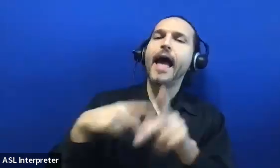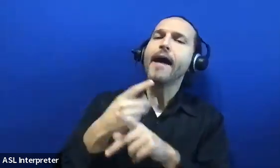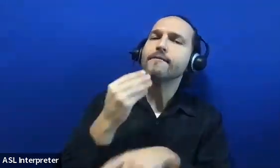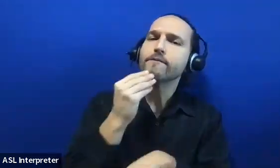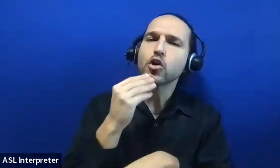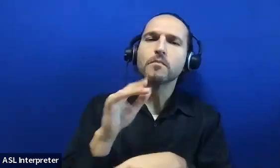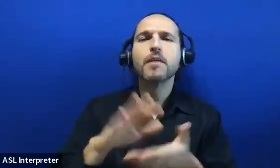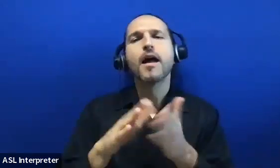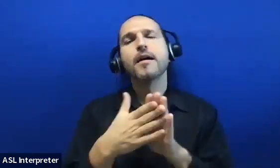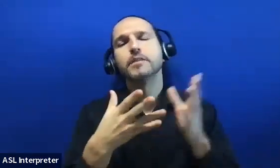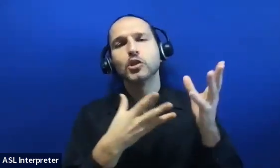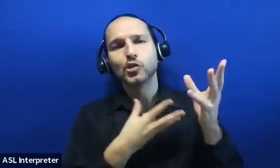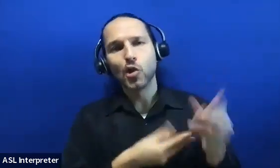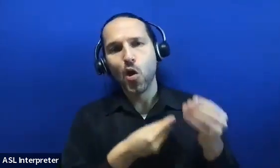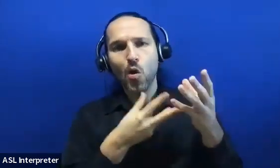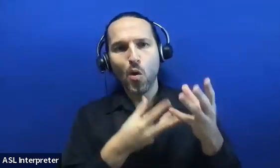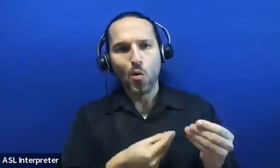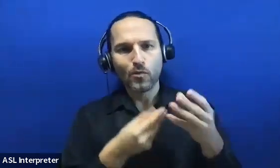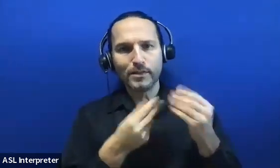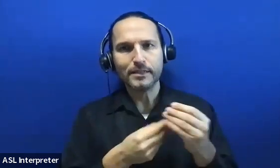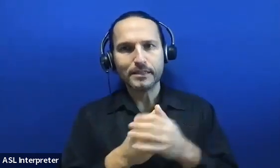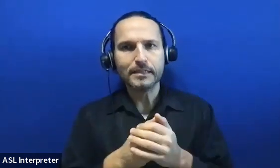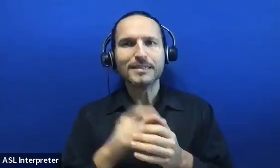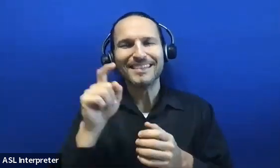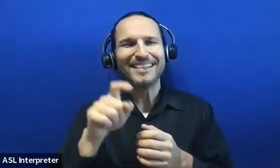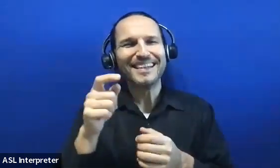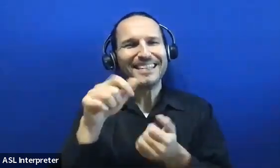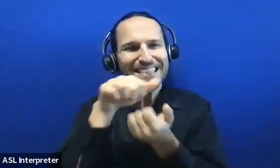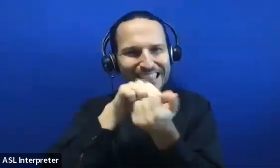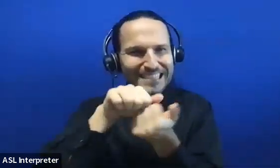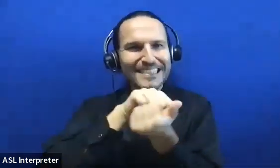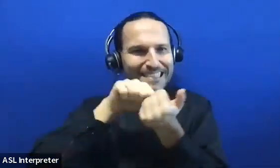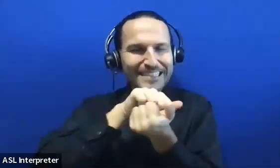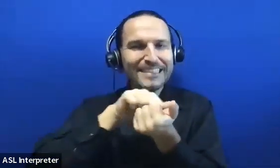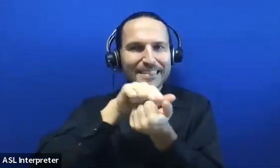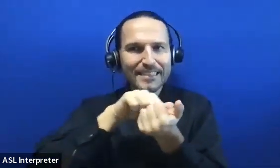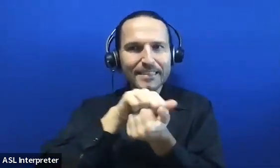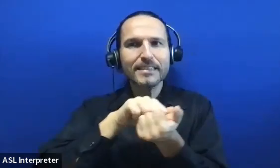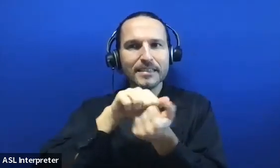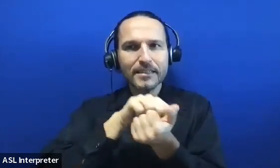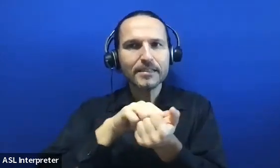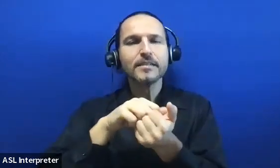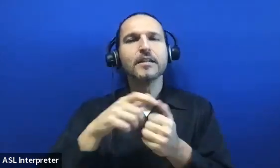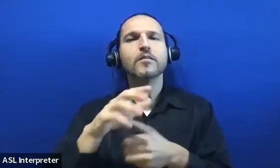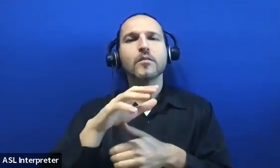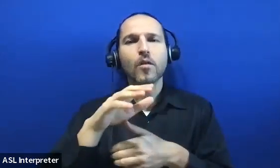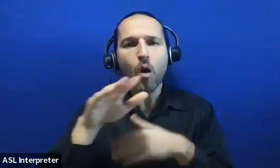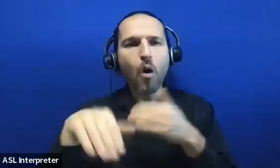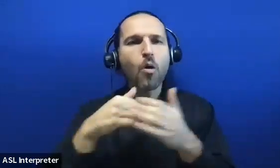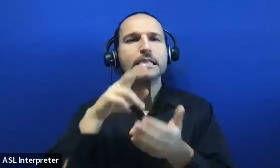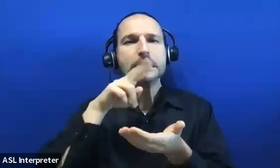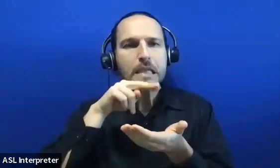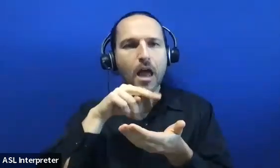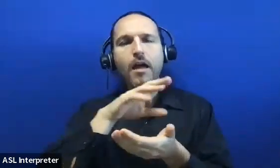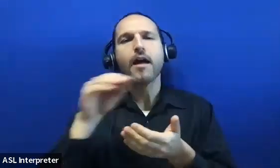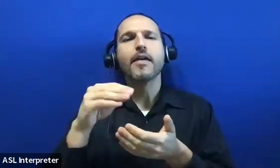soft texture, then we might need to mash it. We might need to use our jaw and our tongue and move it up and down